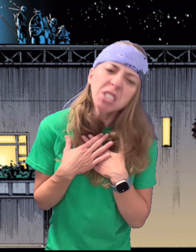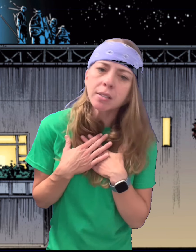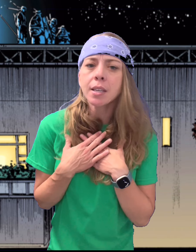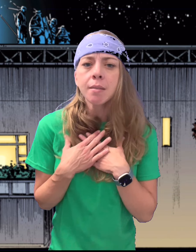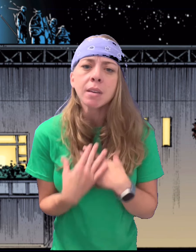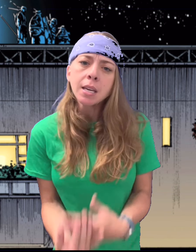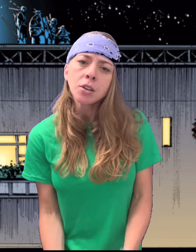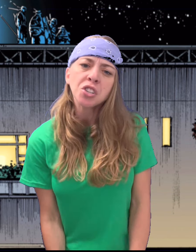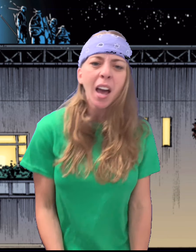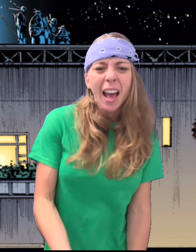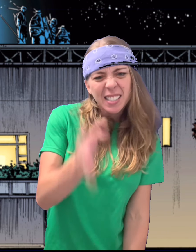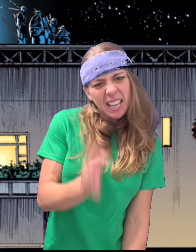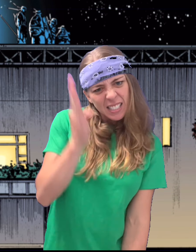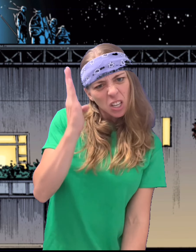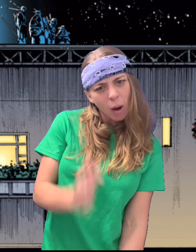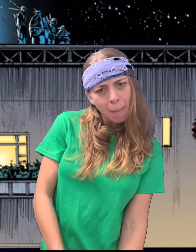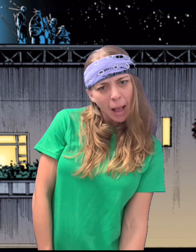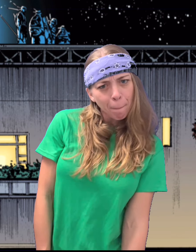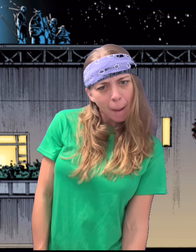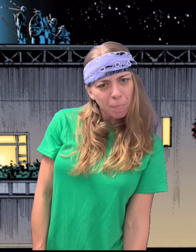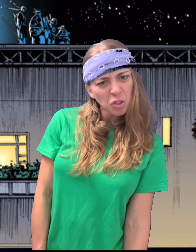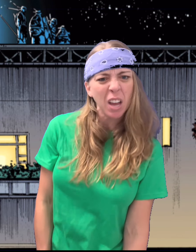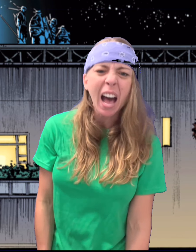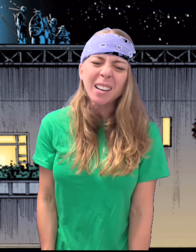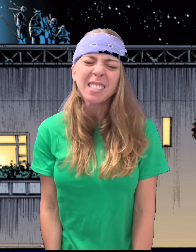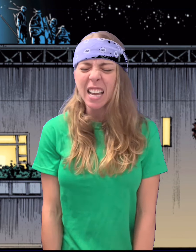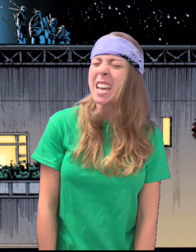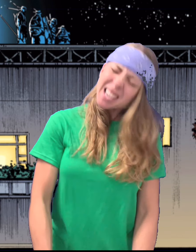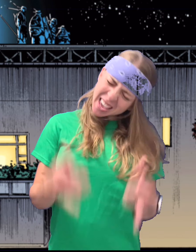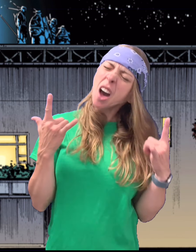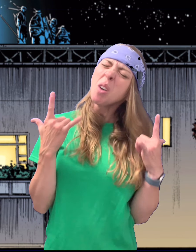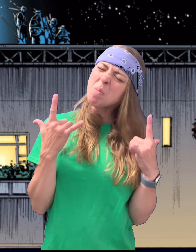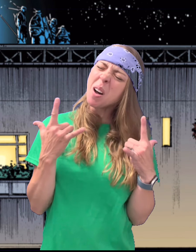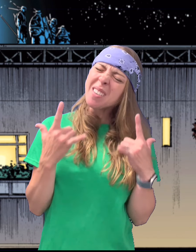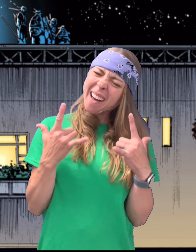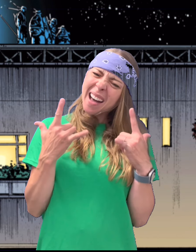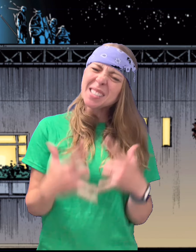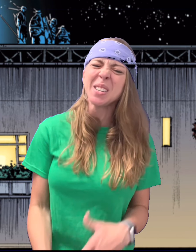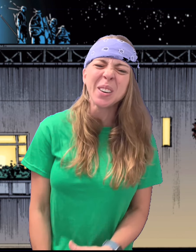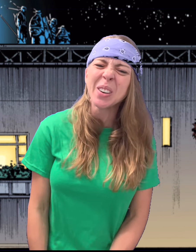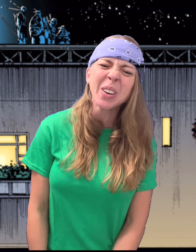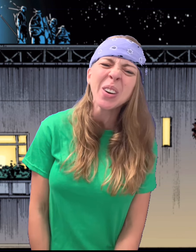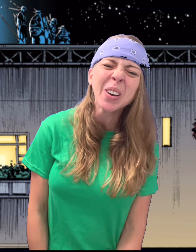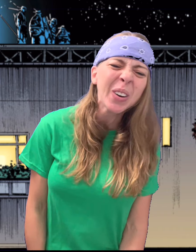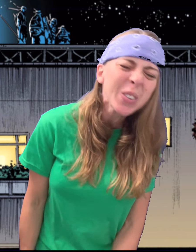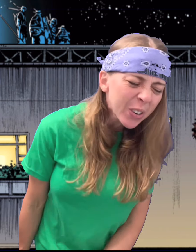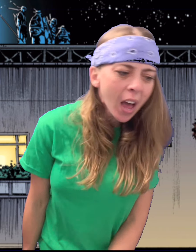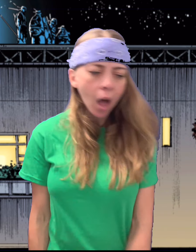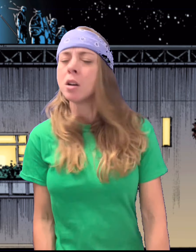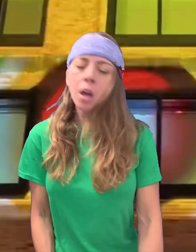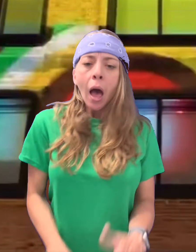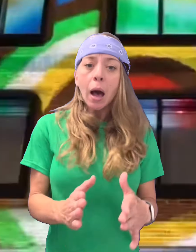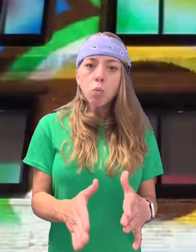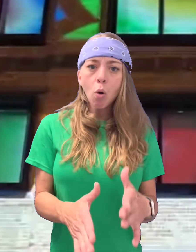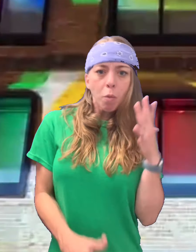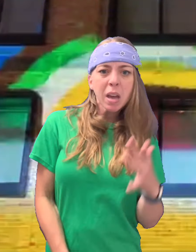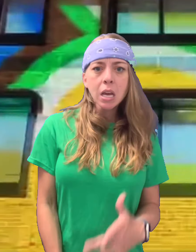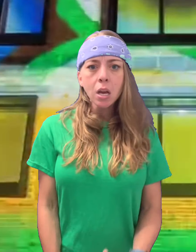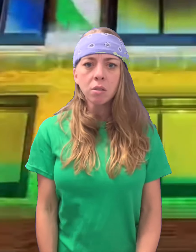just give me a shot, I'll split the crown like Papa John's saying. Cowabunga, dear. I want to be a